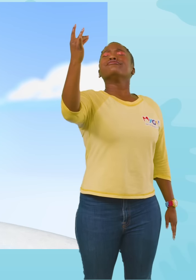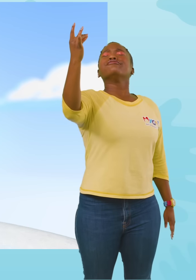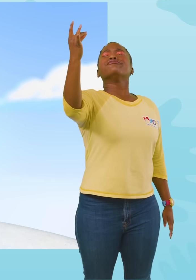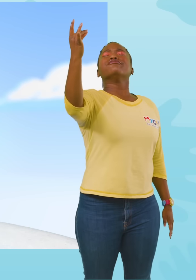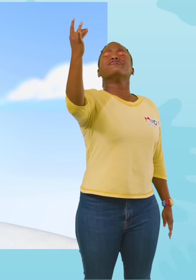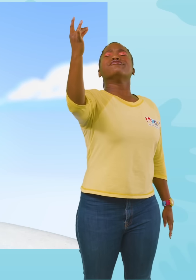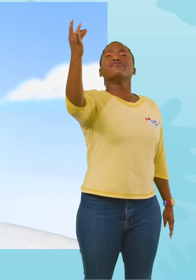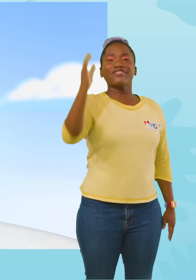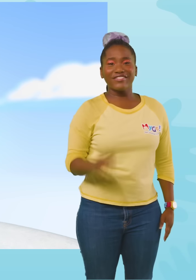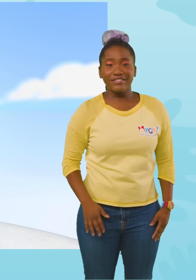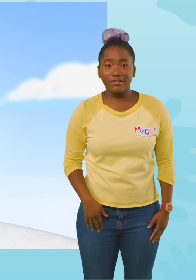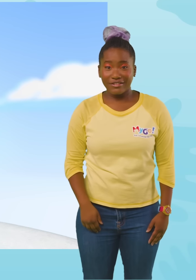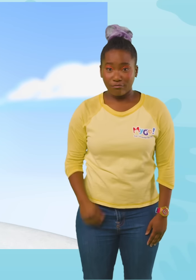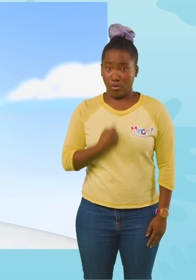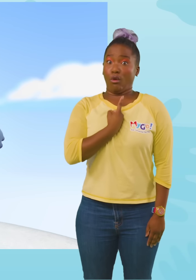delicious.